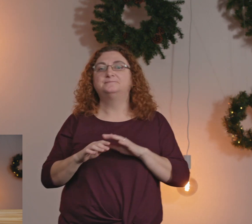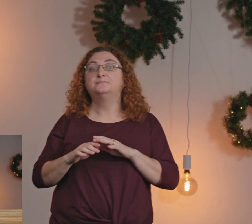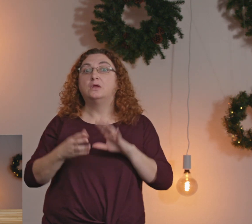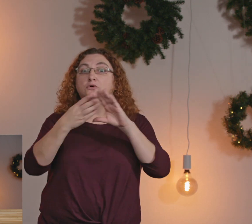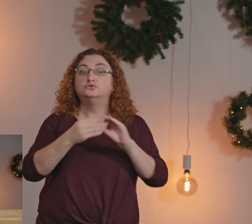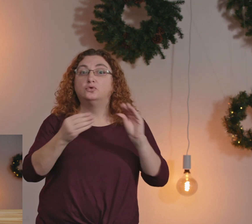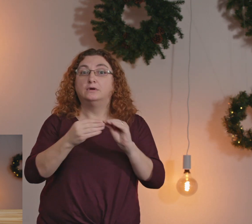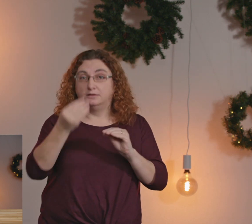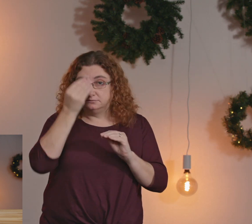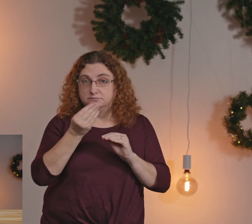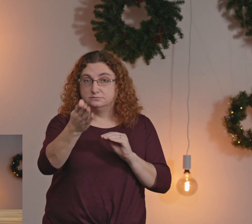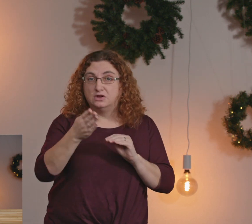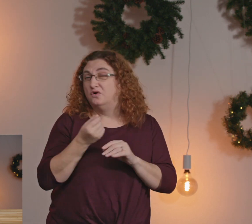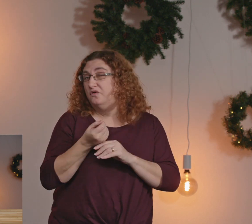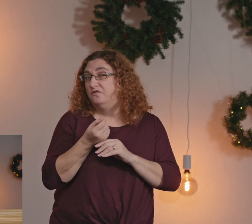ago.